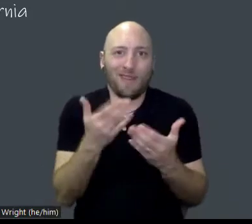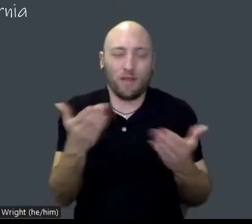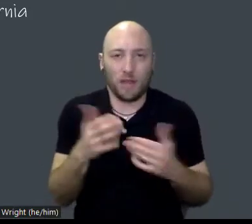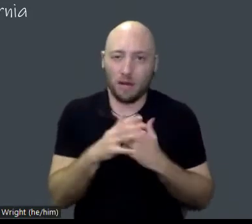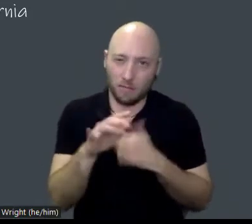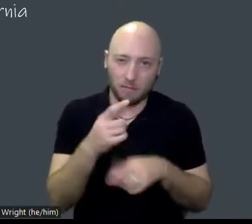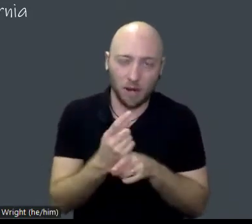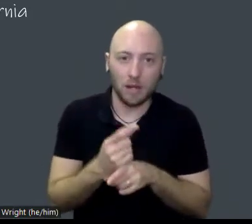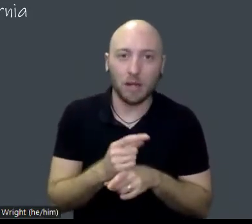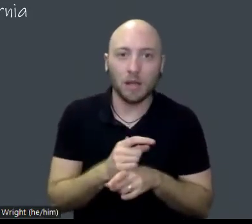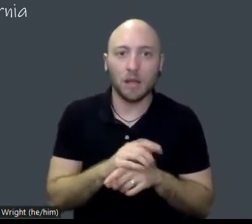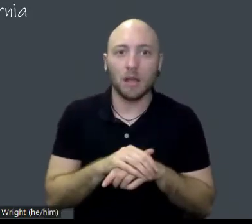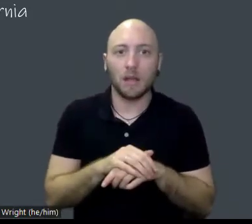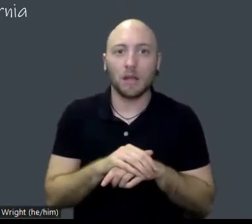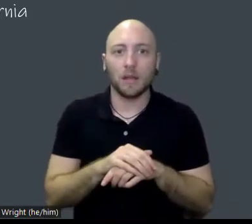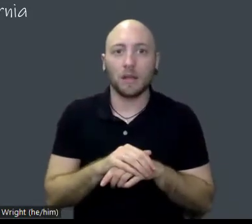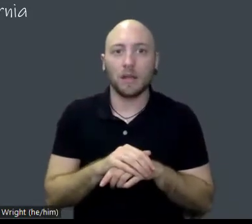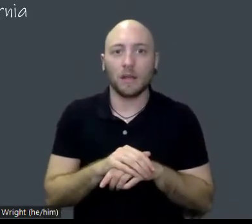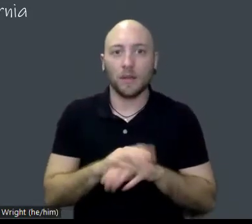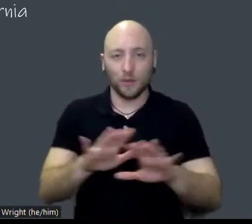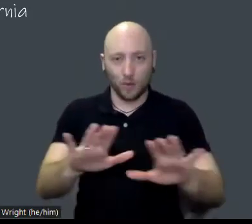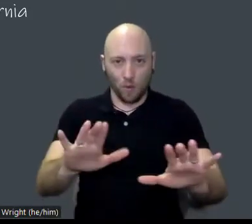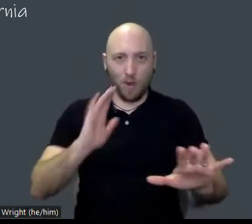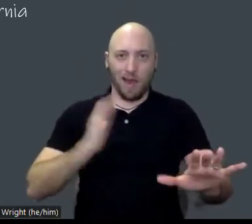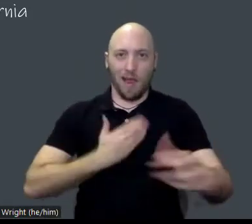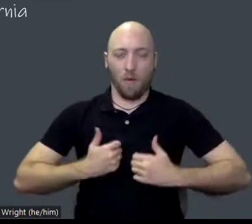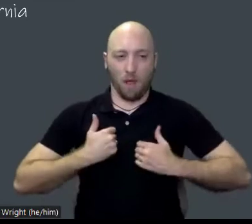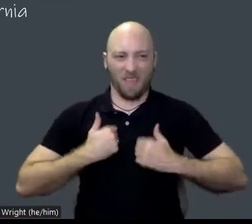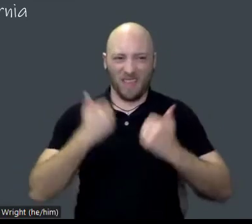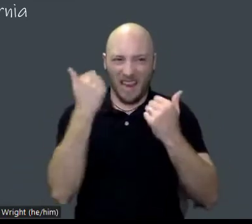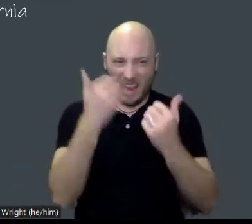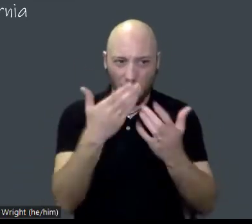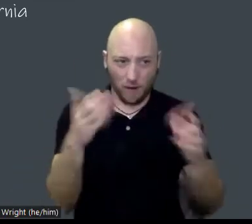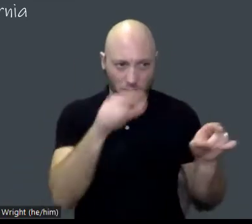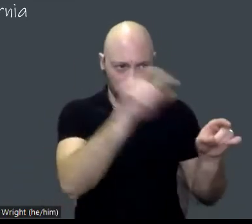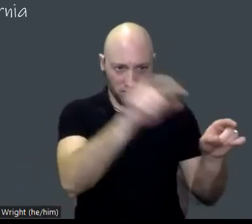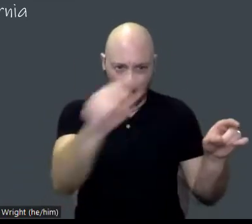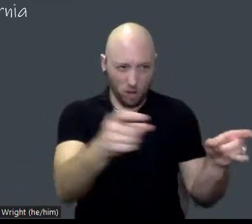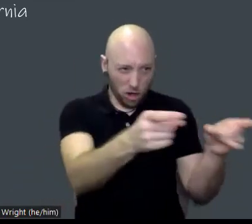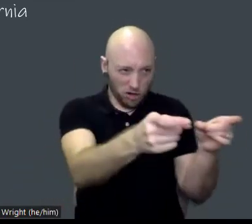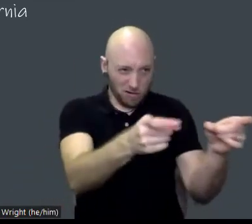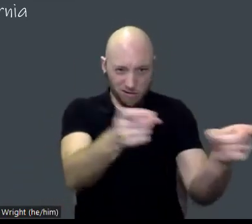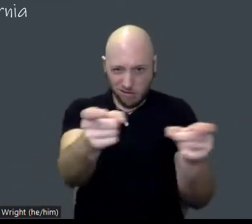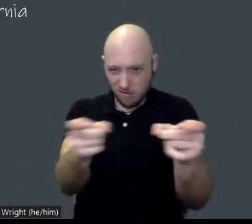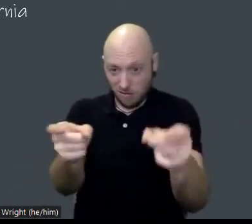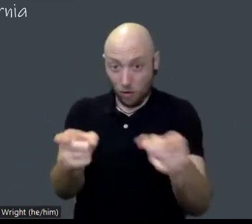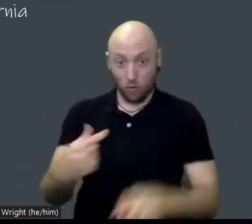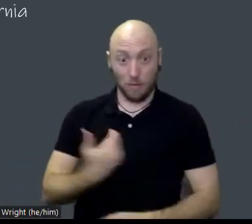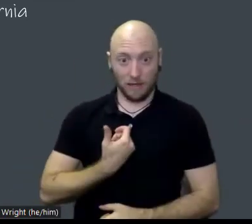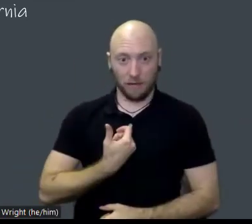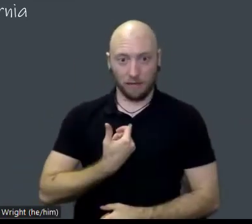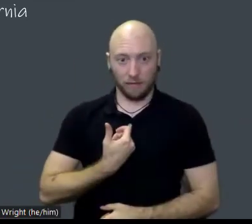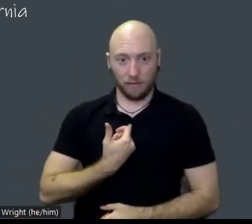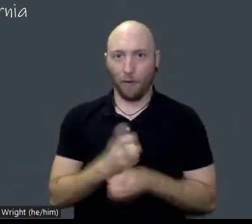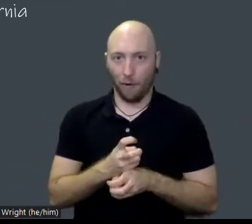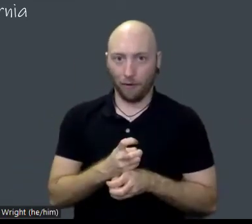try and assert that control over every single aspect in your life except for yourself, which is the one thing,